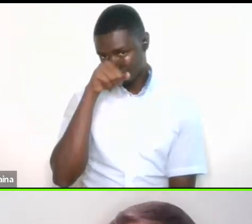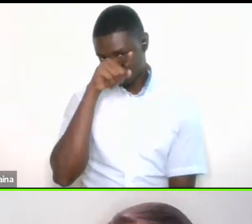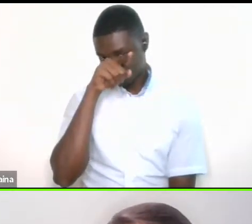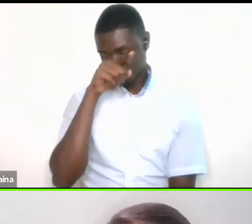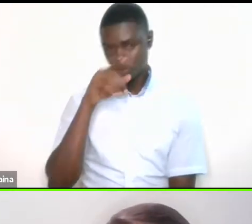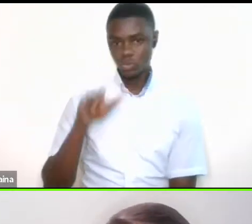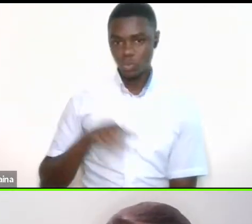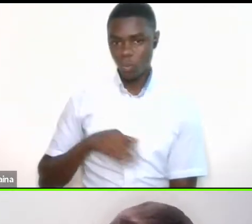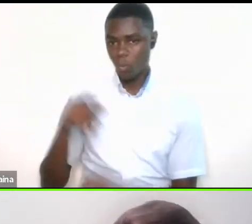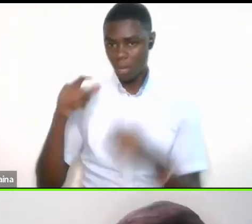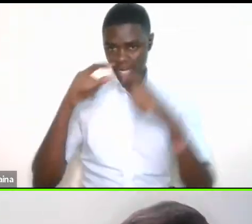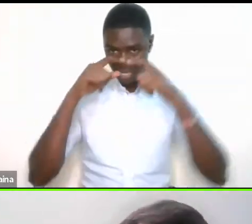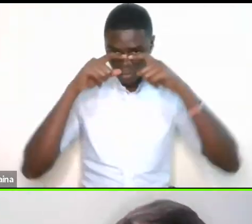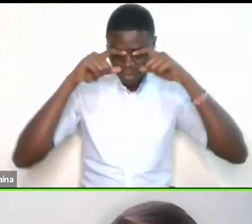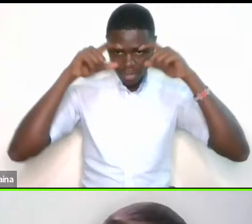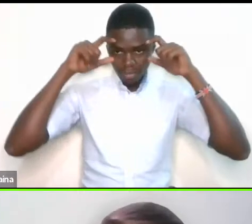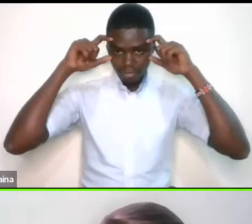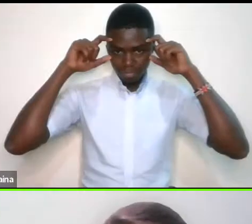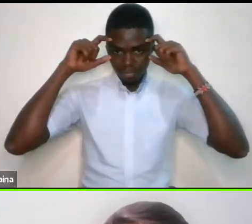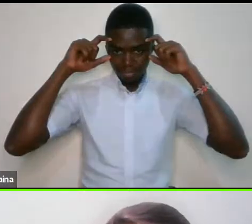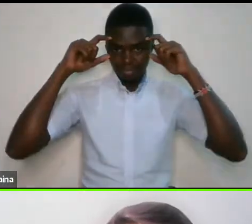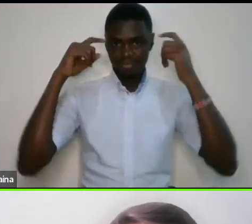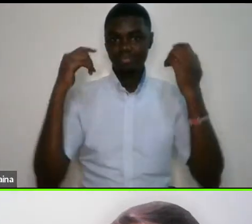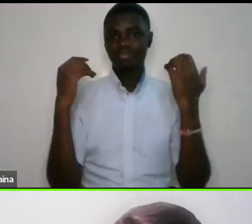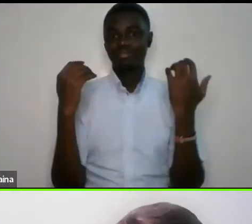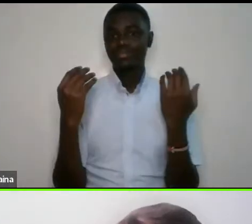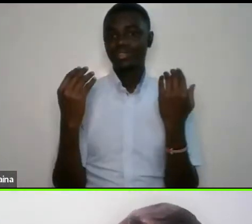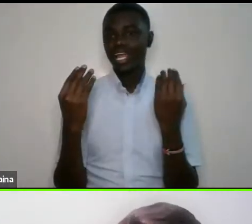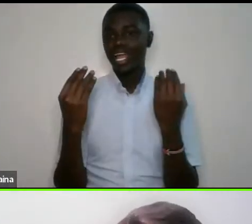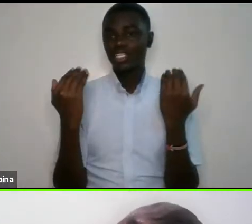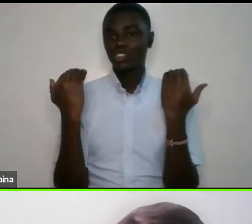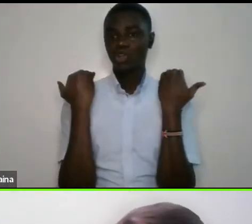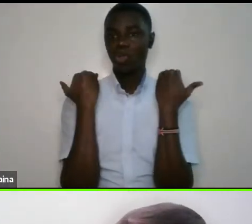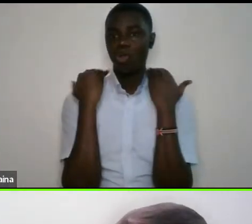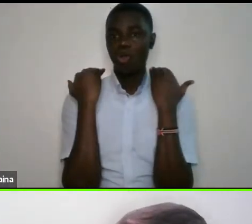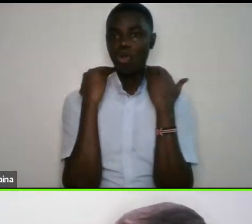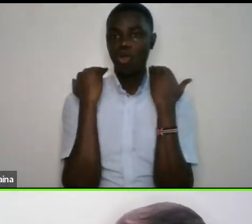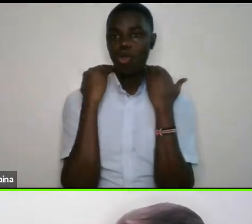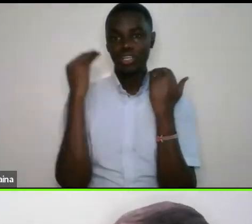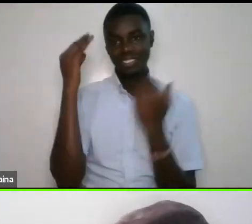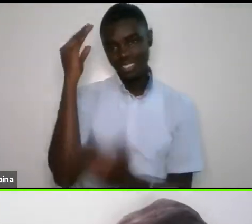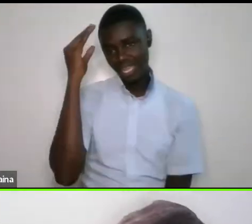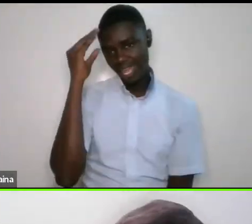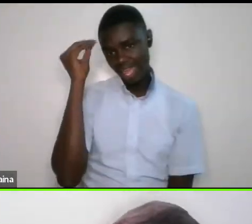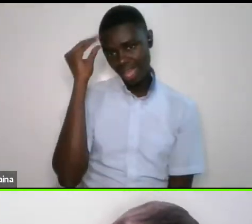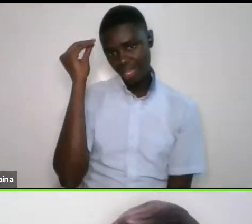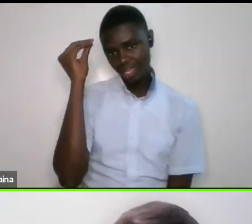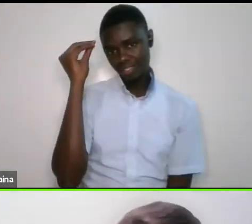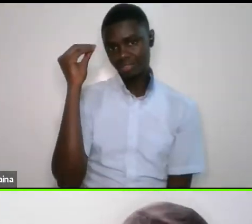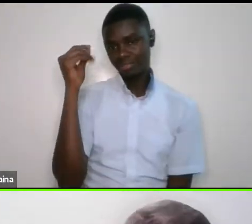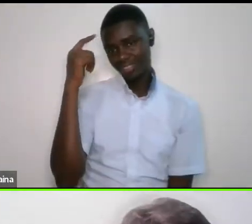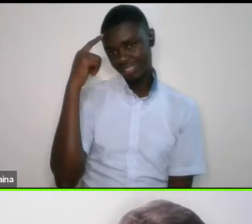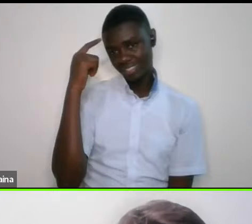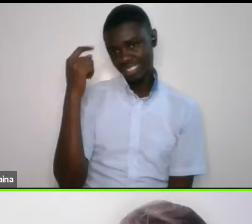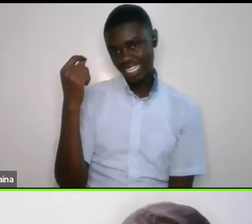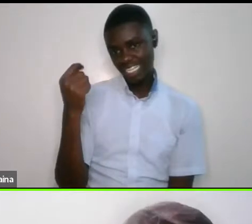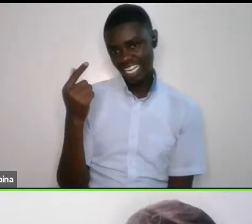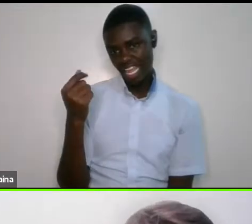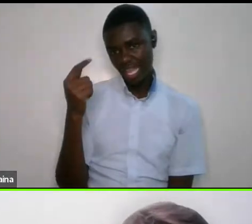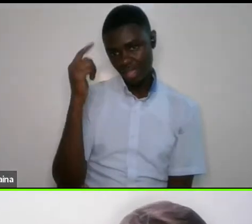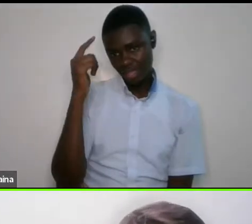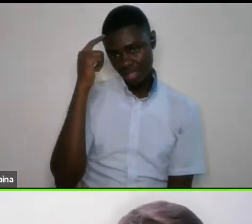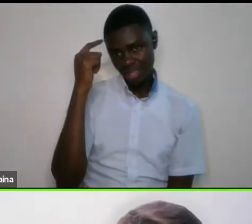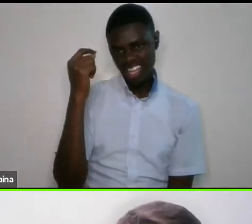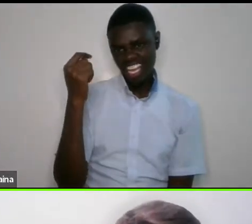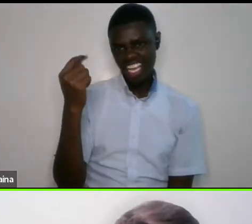glasses, a short hair, a very short hair, kind of gray hair. Okay, go ahead,